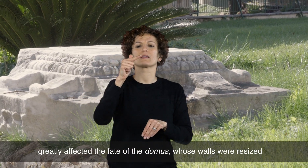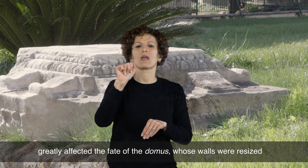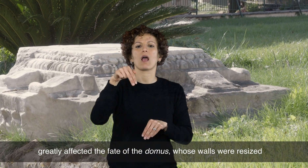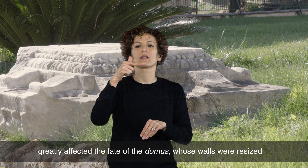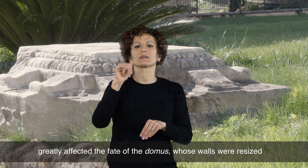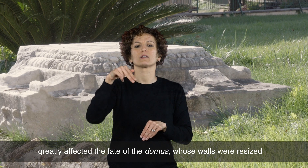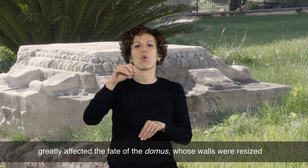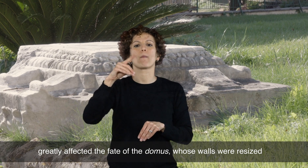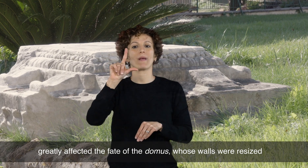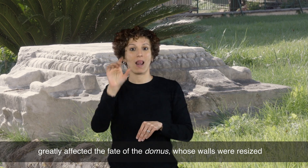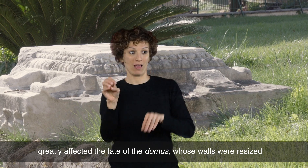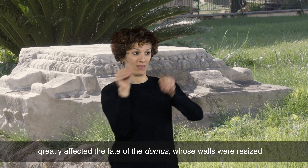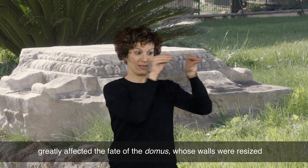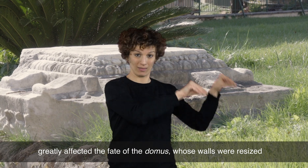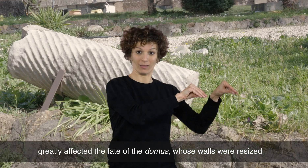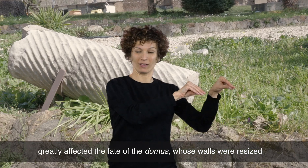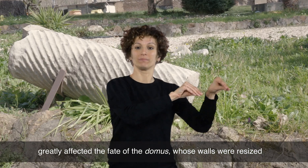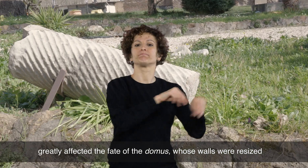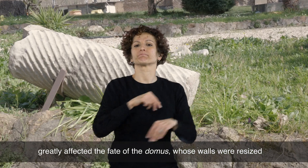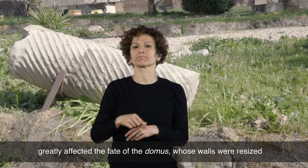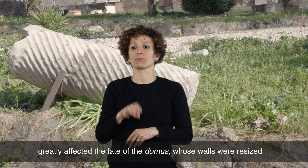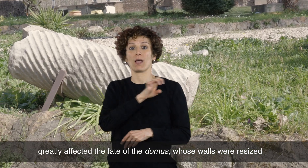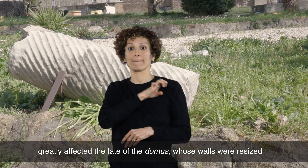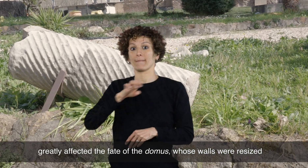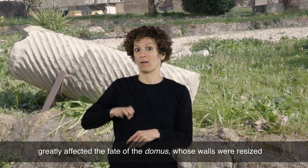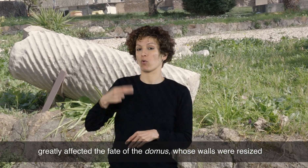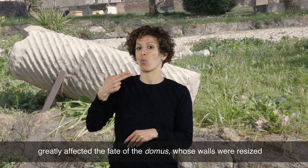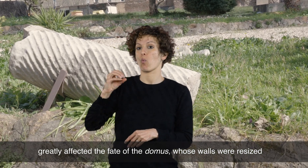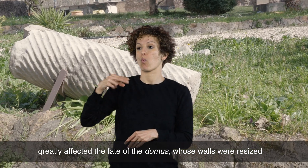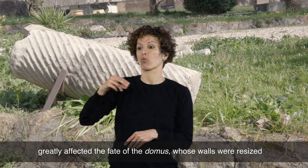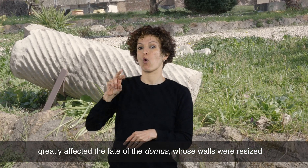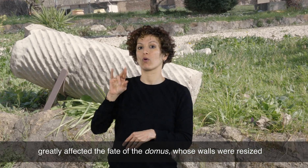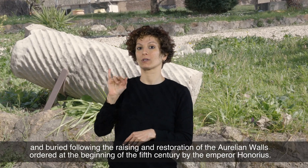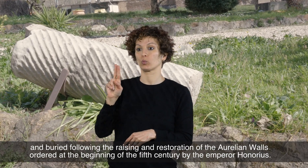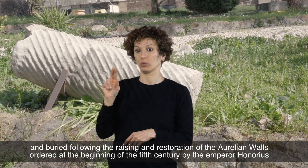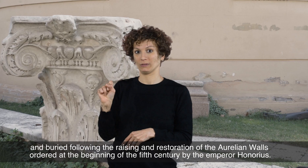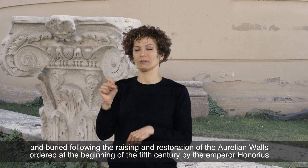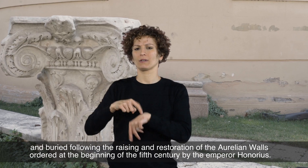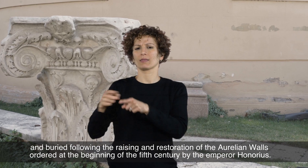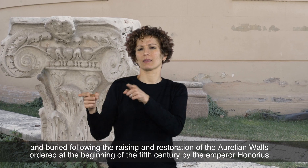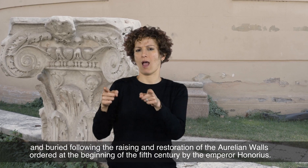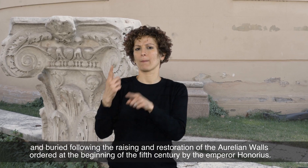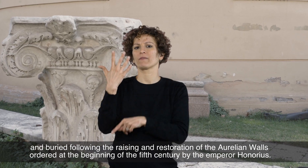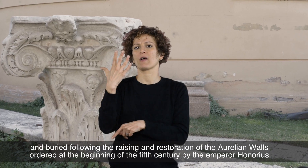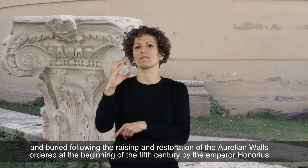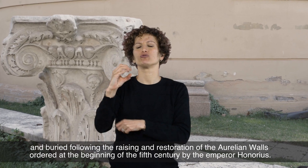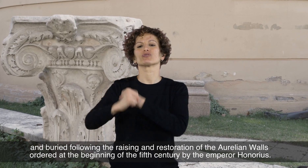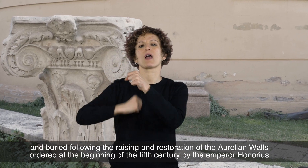greatly affected the fate of the Domus, whose walls were resized and buried following the razing